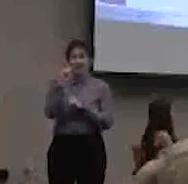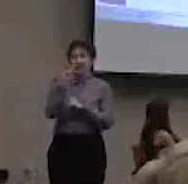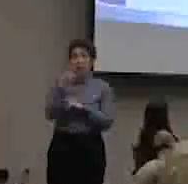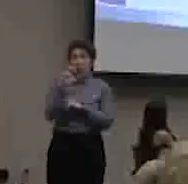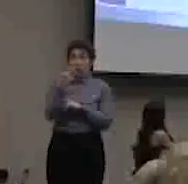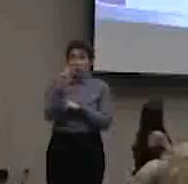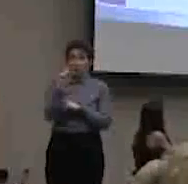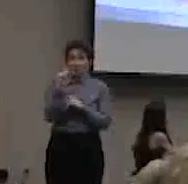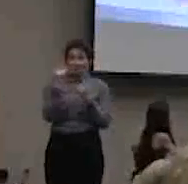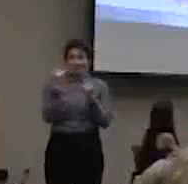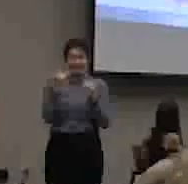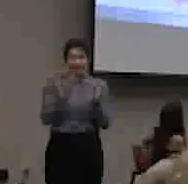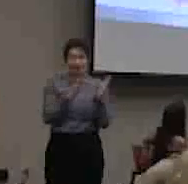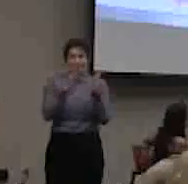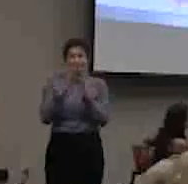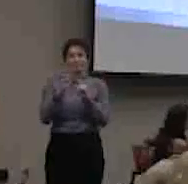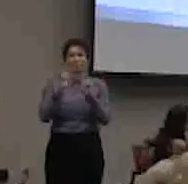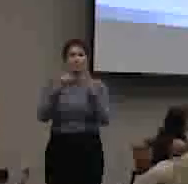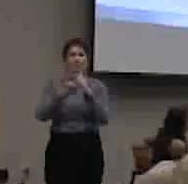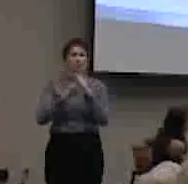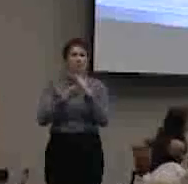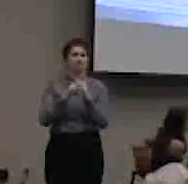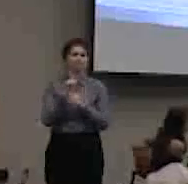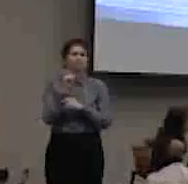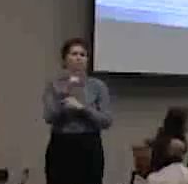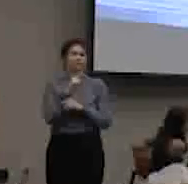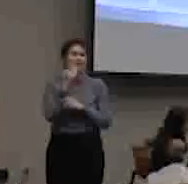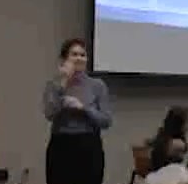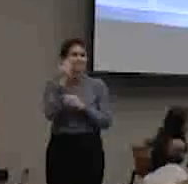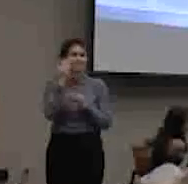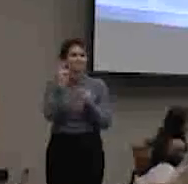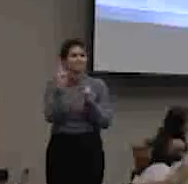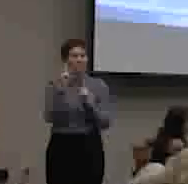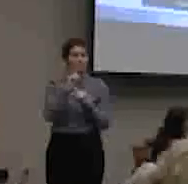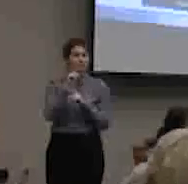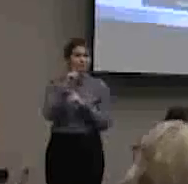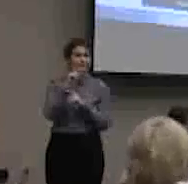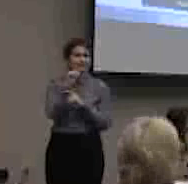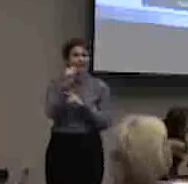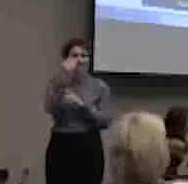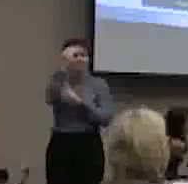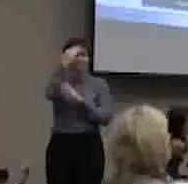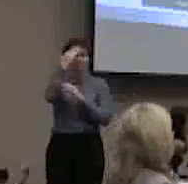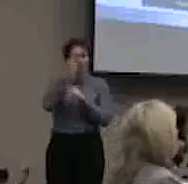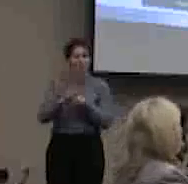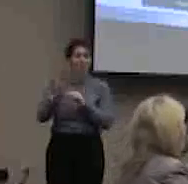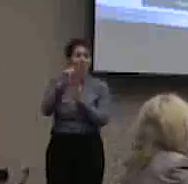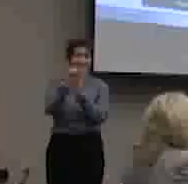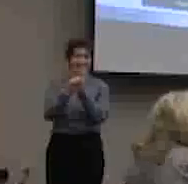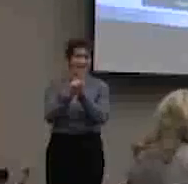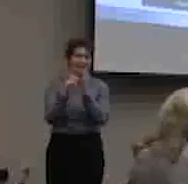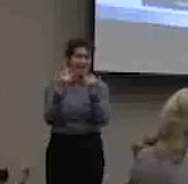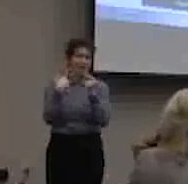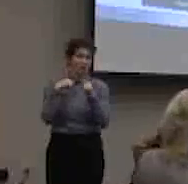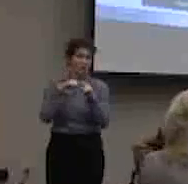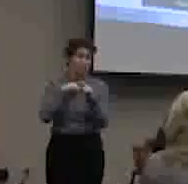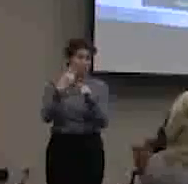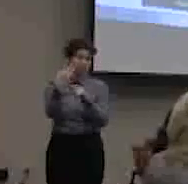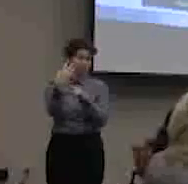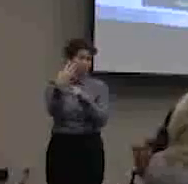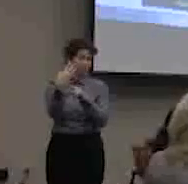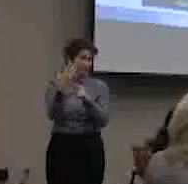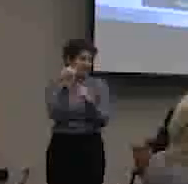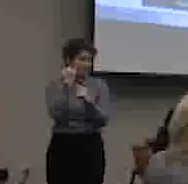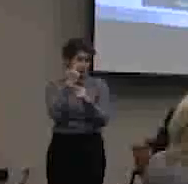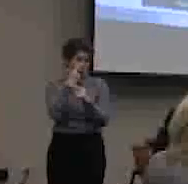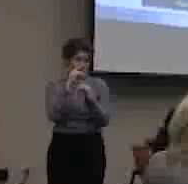is the question, because it's not as well known throughout the whole state. And since we are broadcasting this, if you would just take that time, because it would